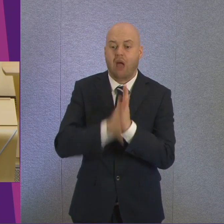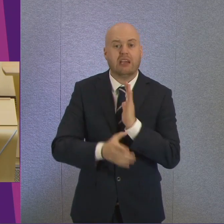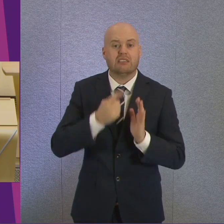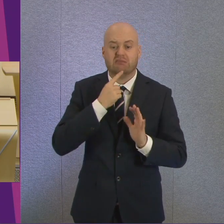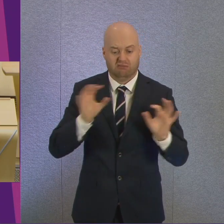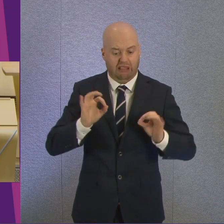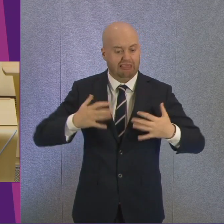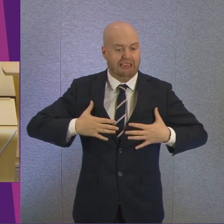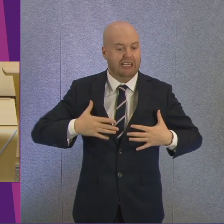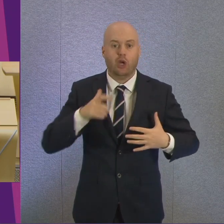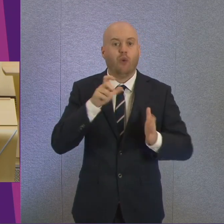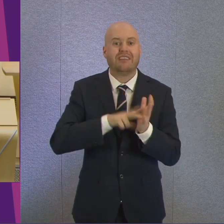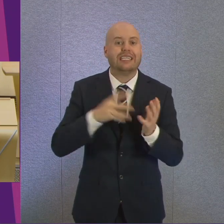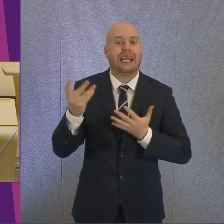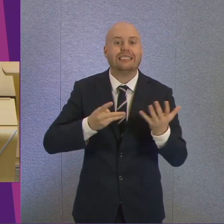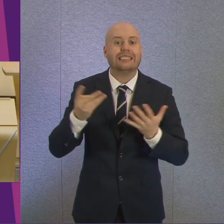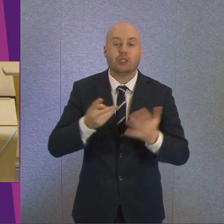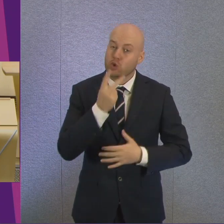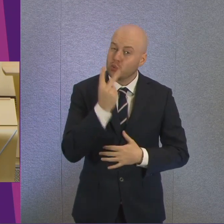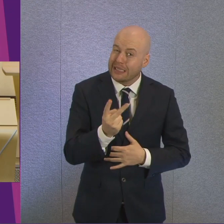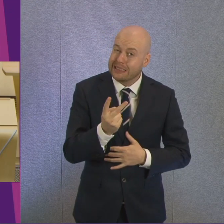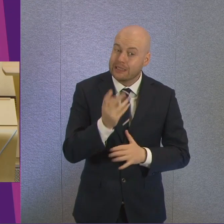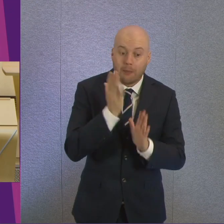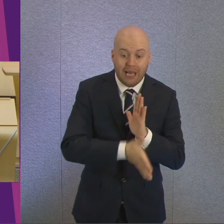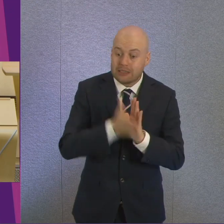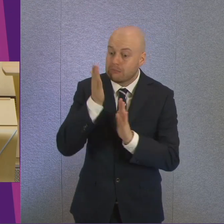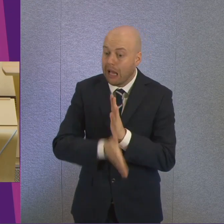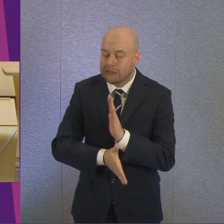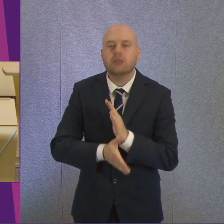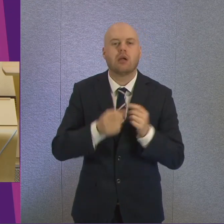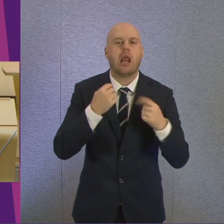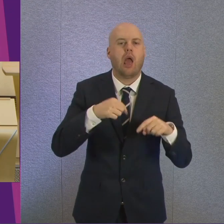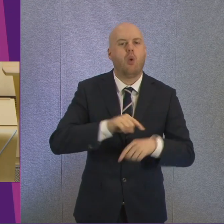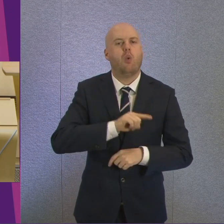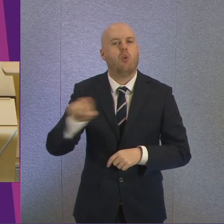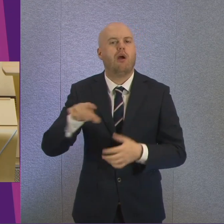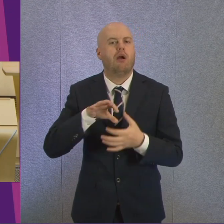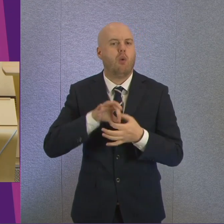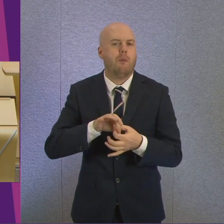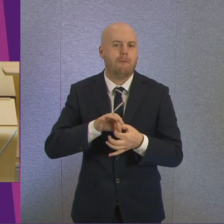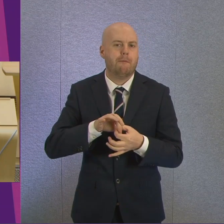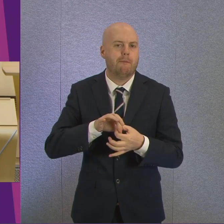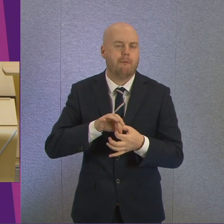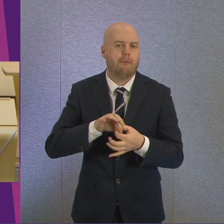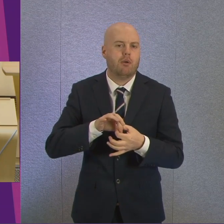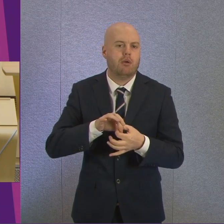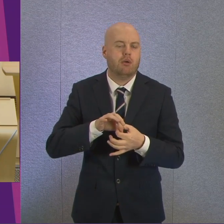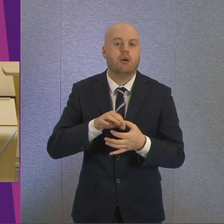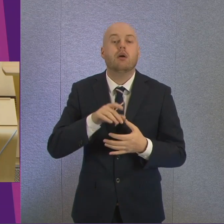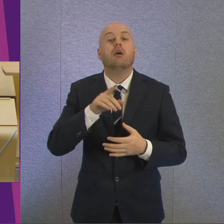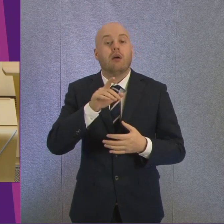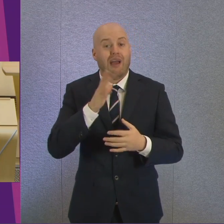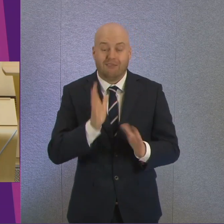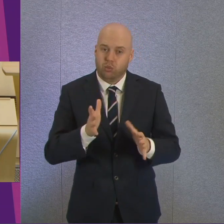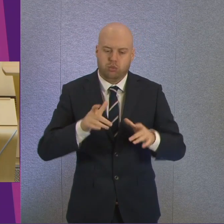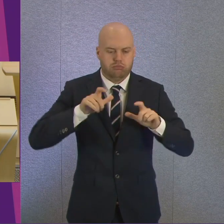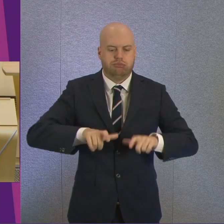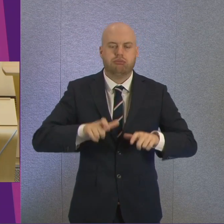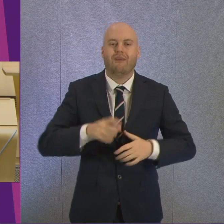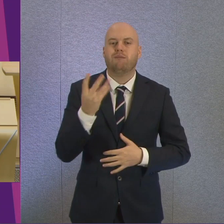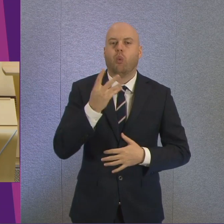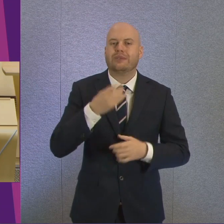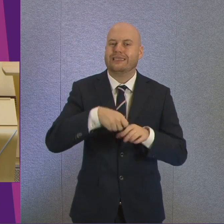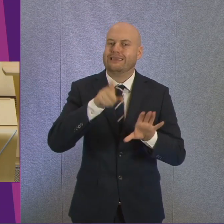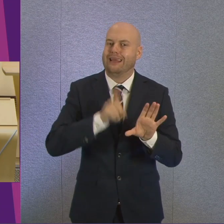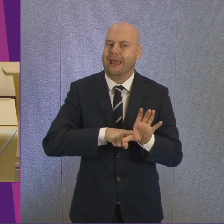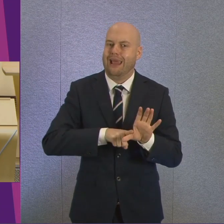to be tested and isolated for 14 days, in addition to that, and in addition to the clear social distancing